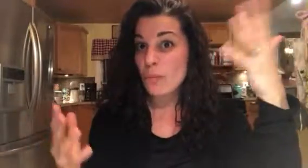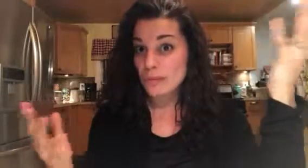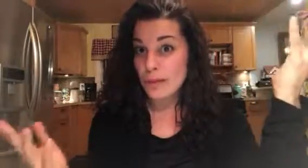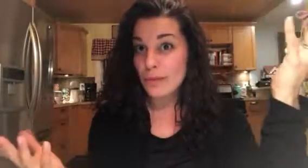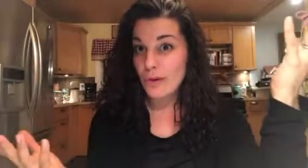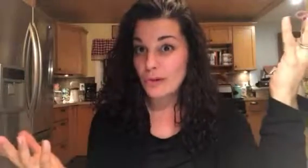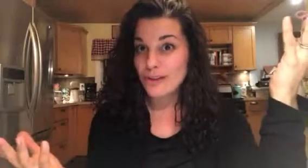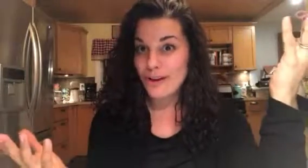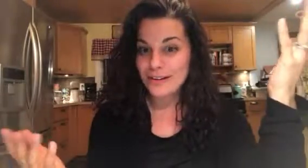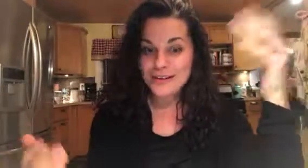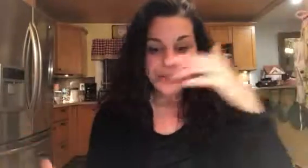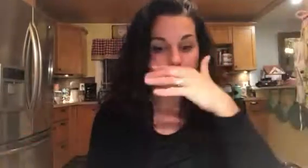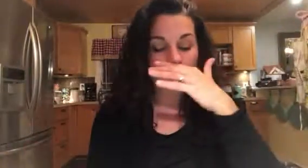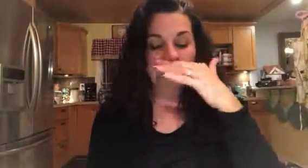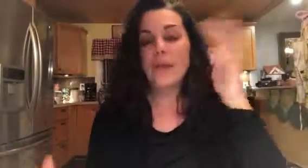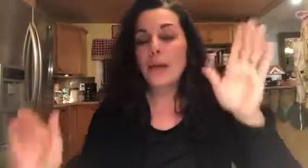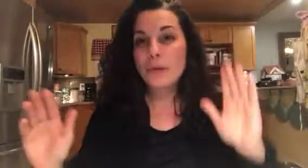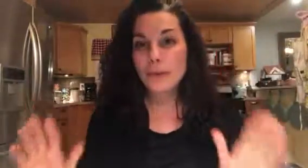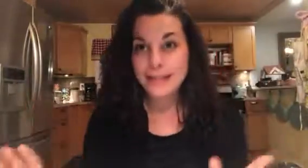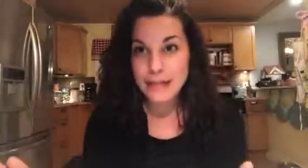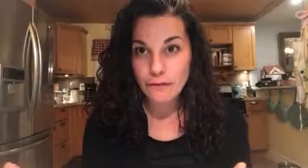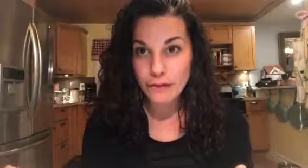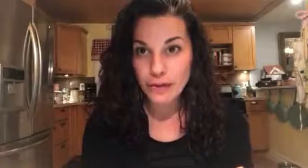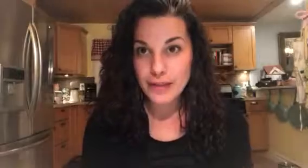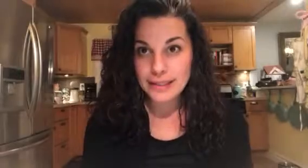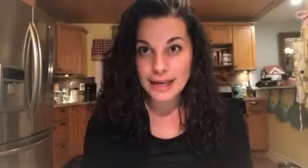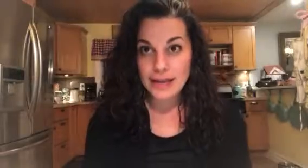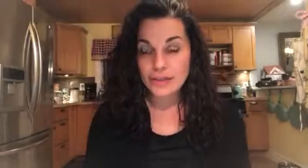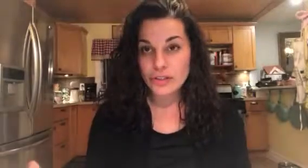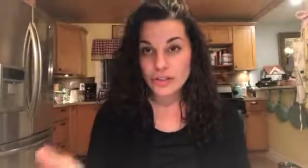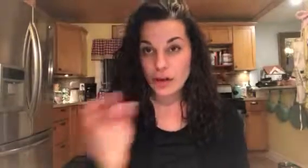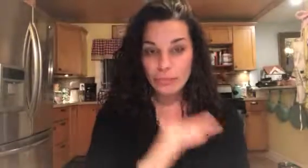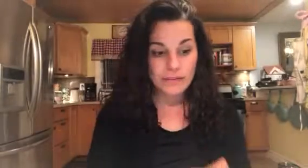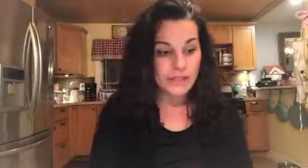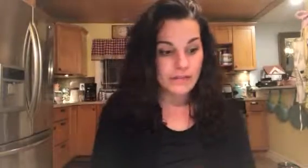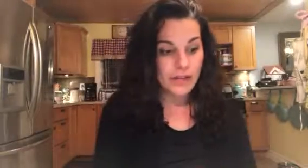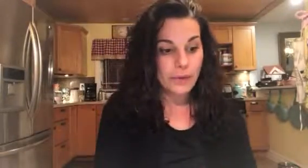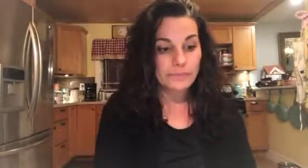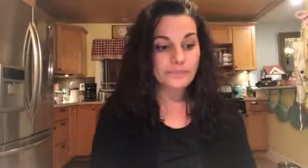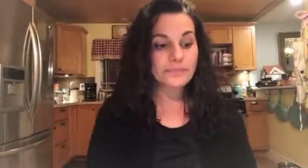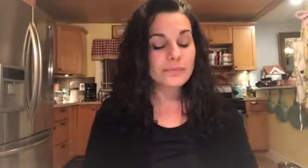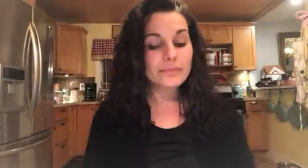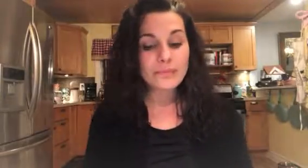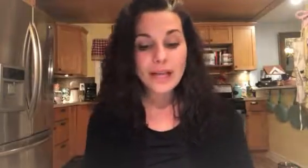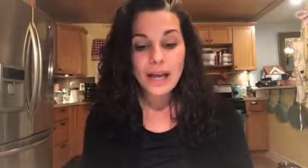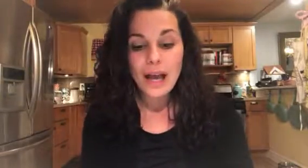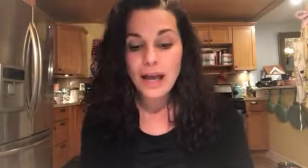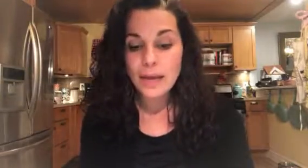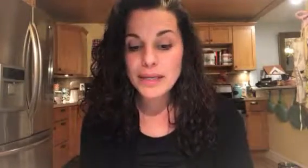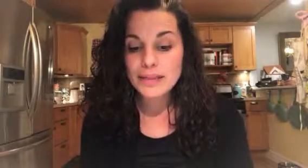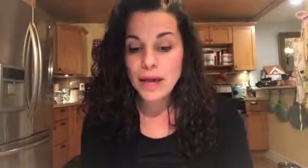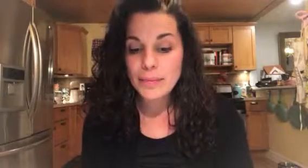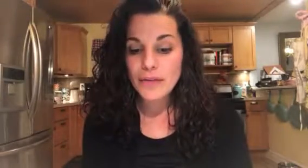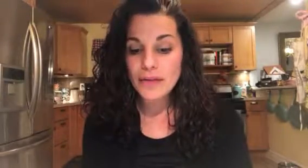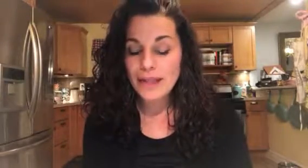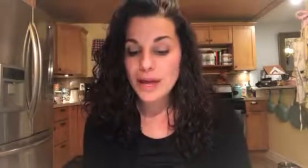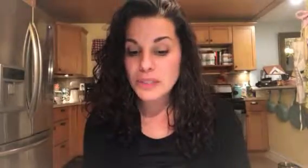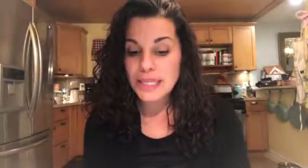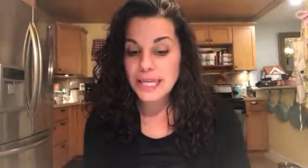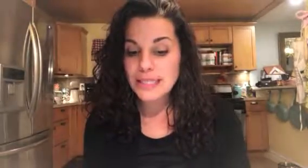almost done with the whole song. So I want to break it down for you guys again, just like our previous video. He's coming on the clouds, kings